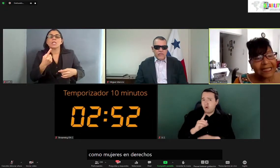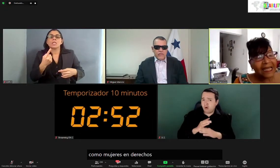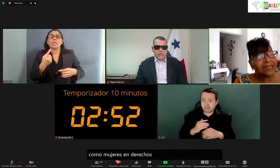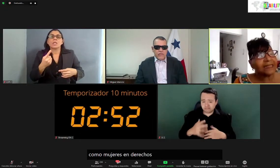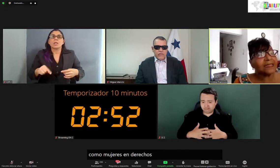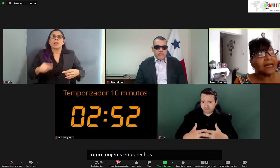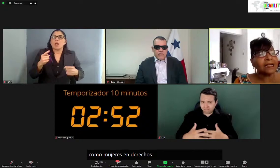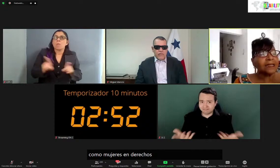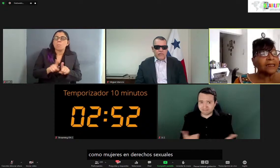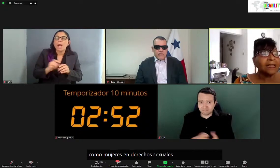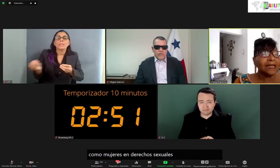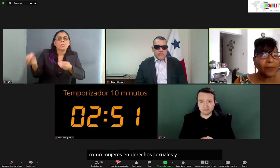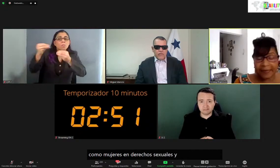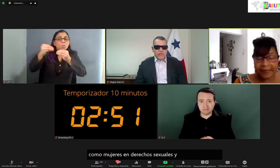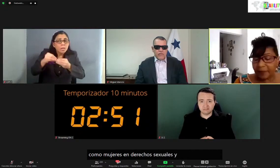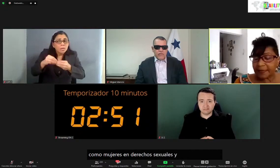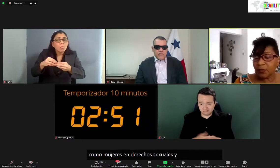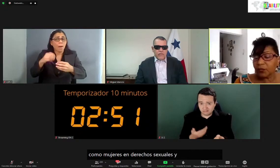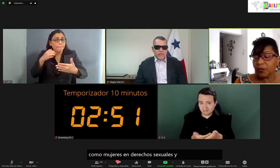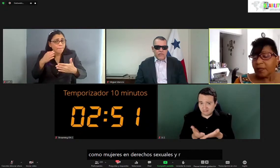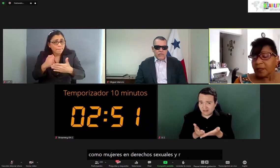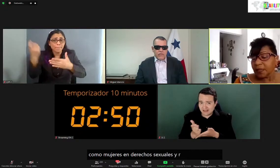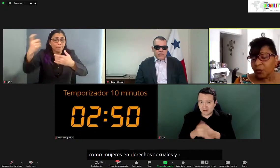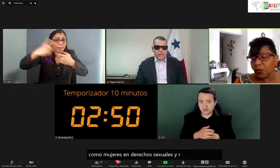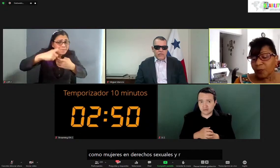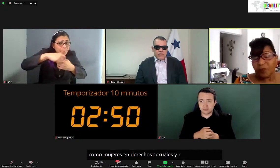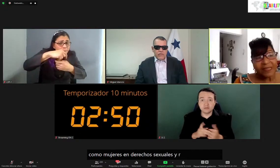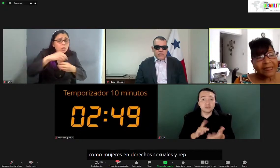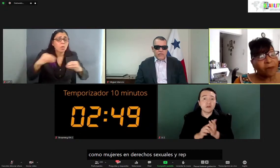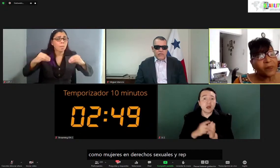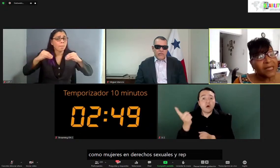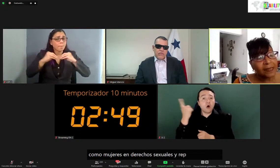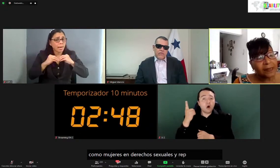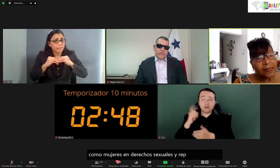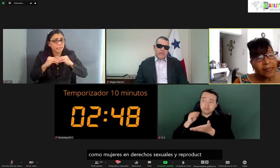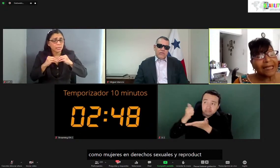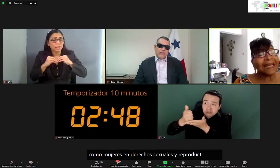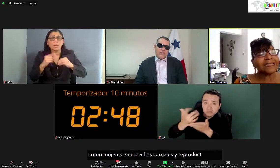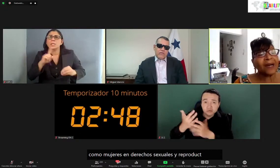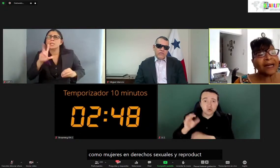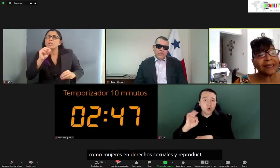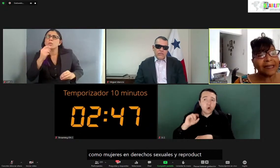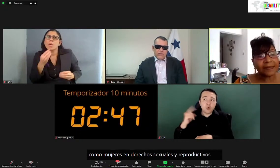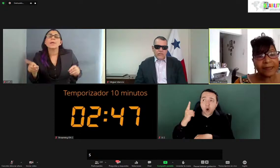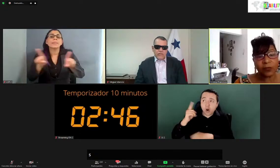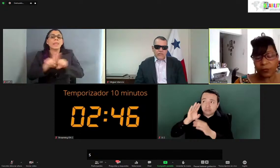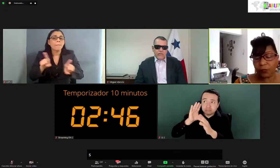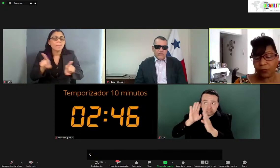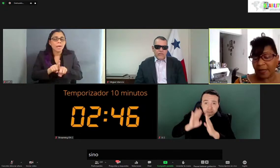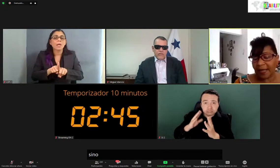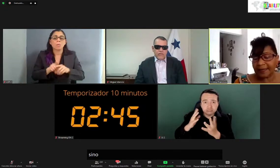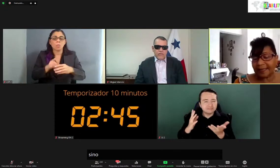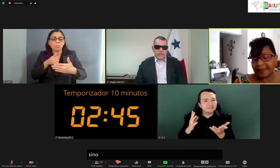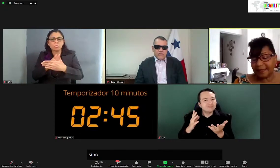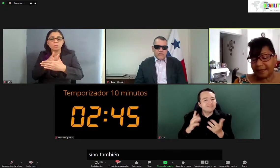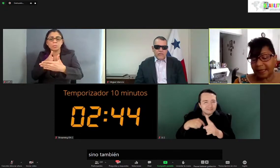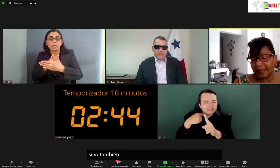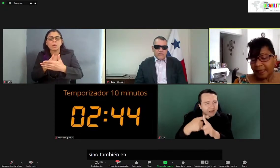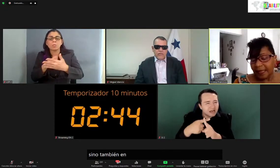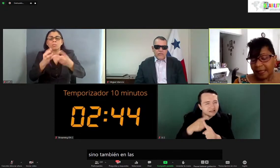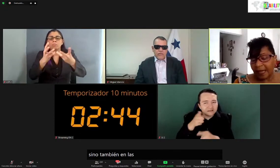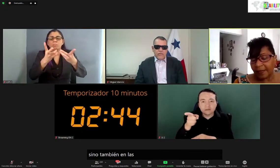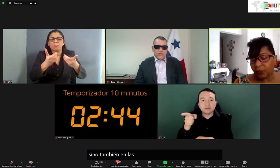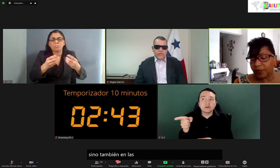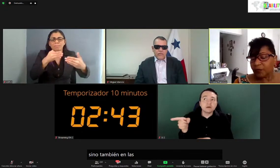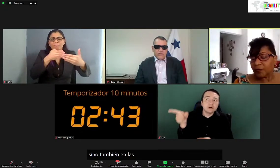about assistance participation but this is also about